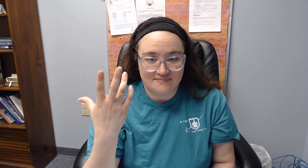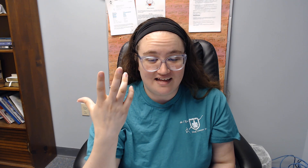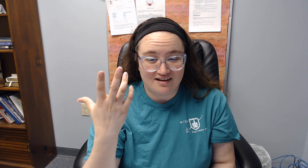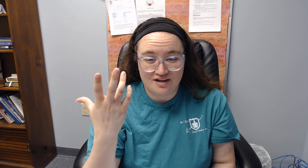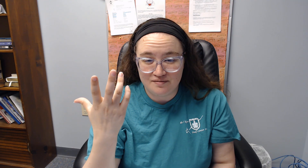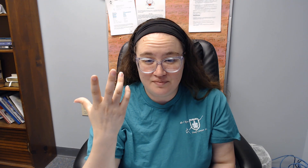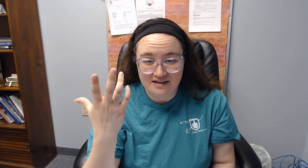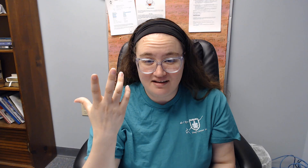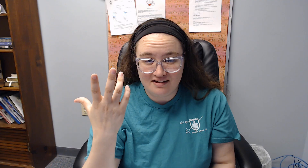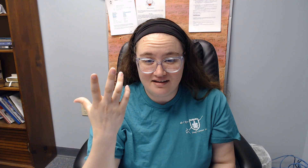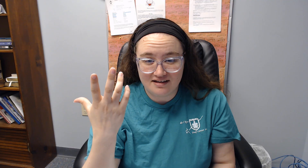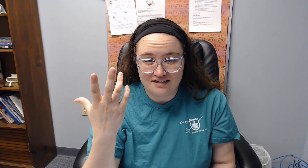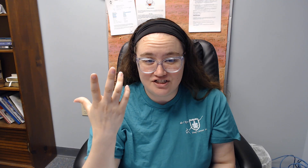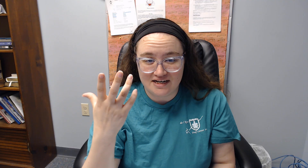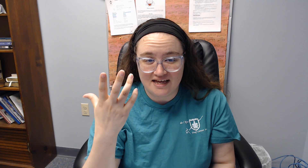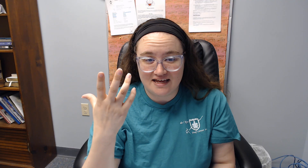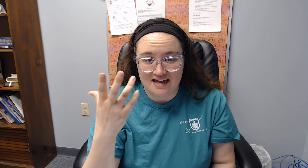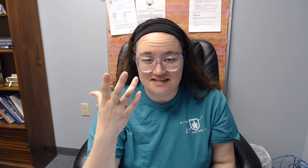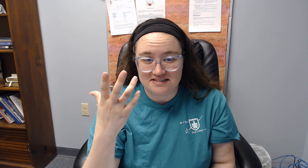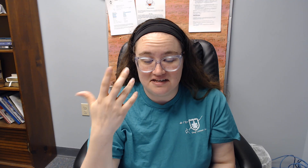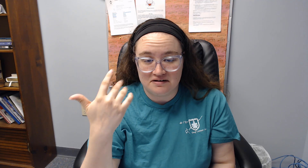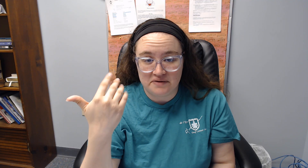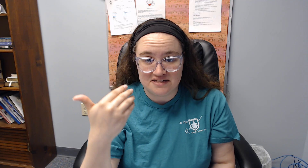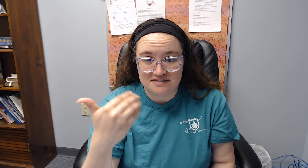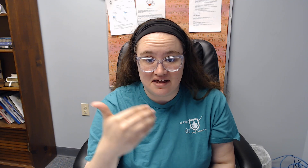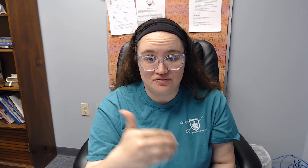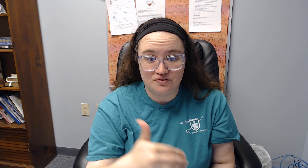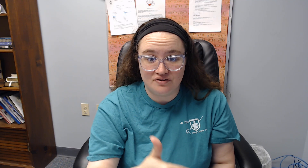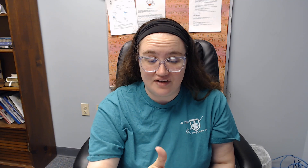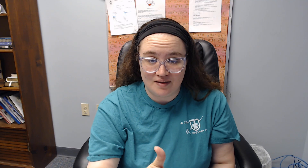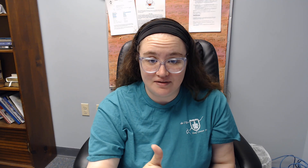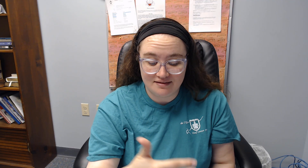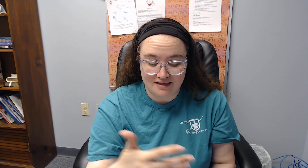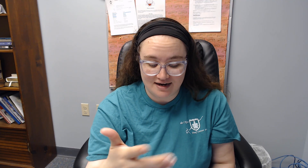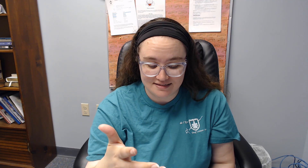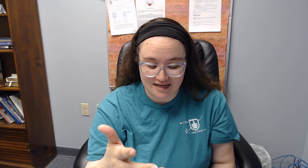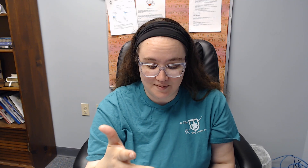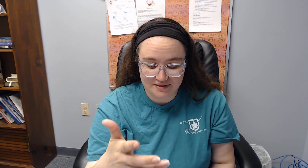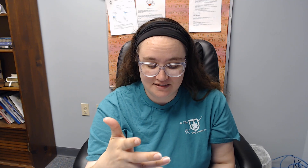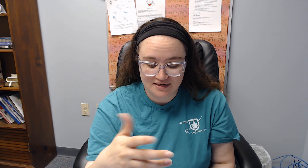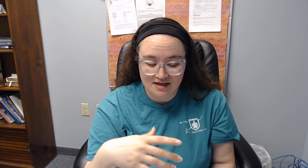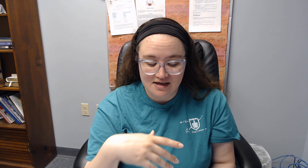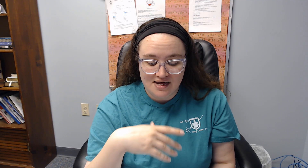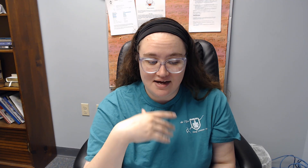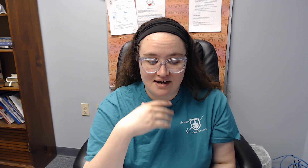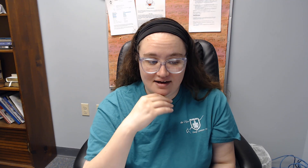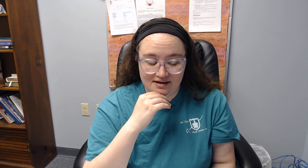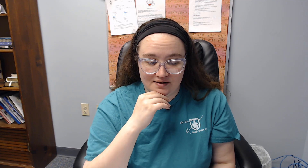It could be genetic, as in passed down through the family. That has happened.